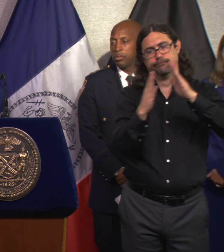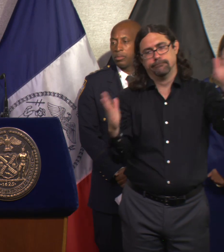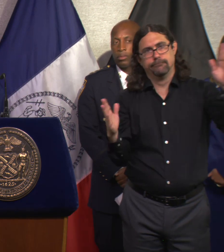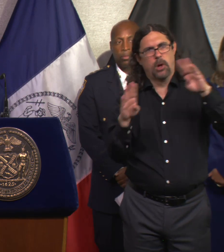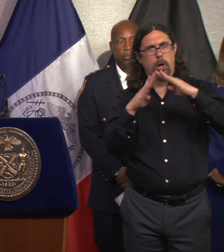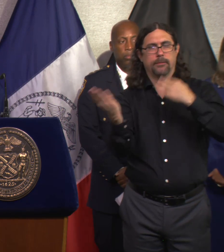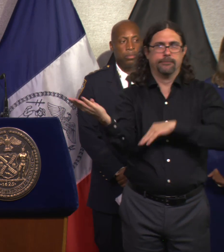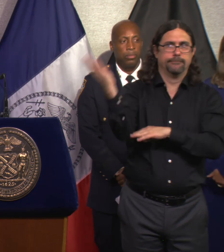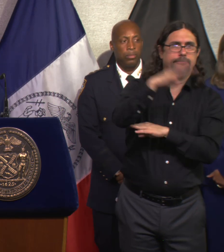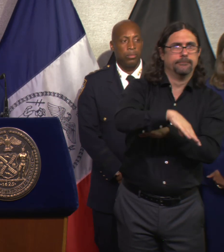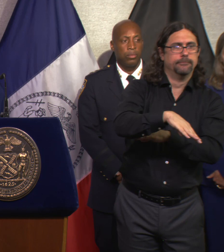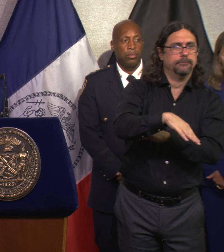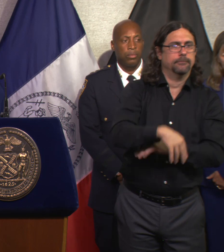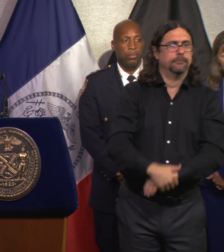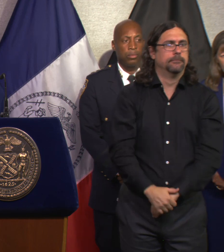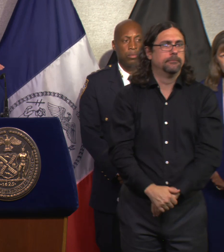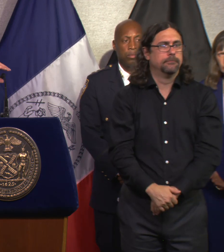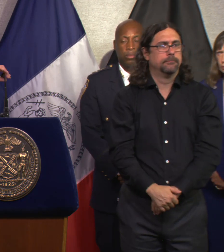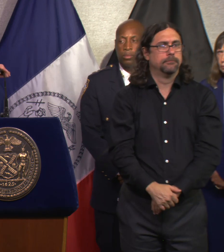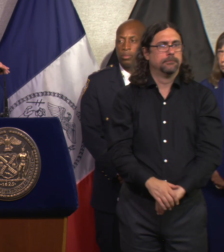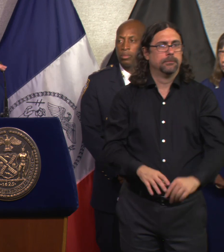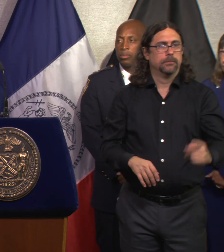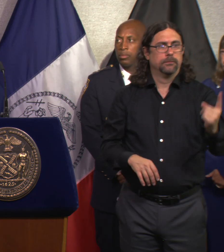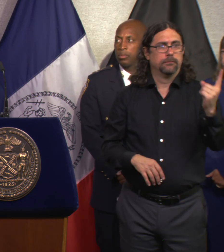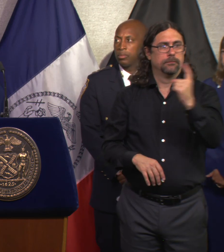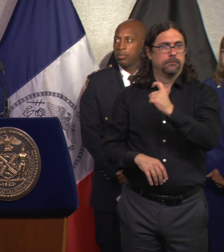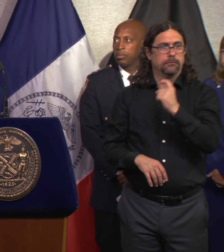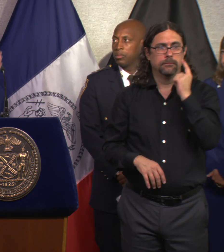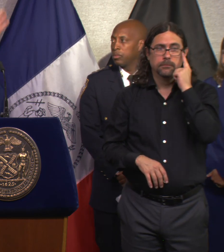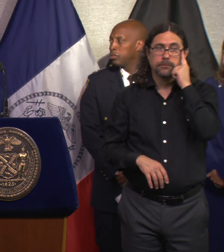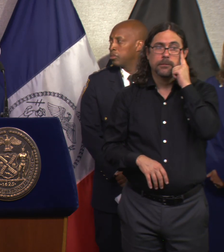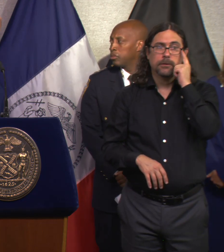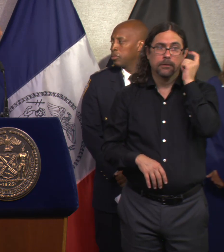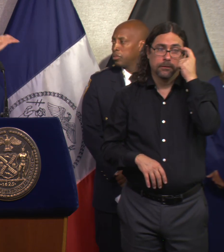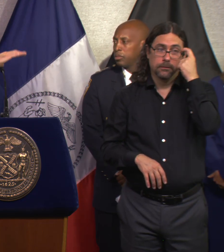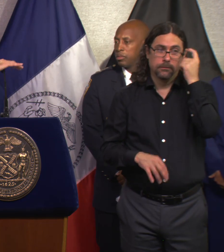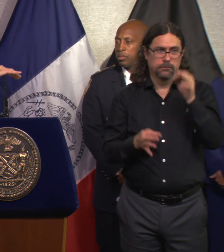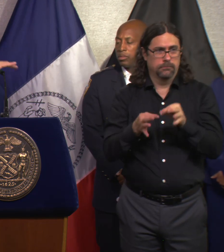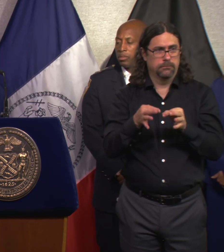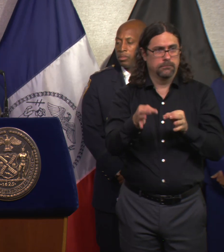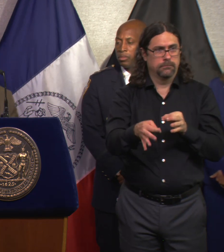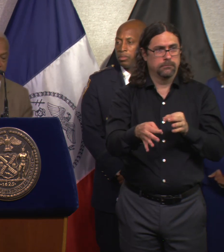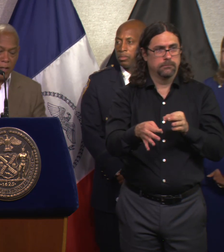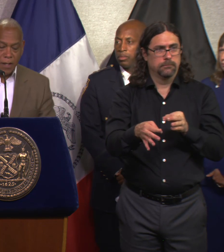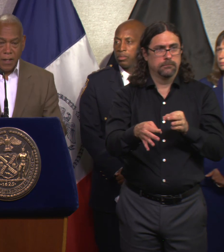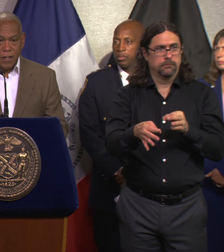Will there be extended hours at the city's beaches? Where's Mitch? There's Mitch.